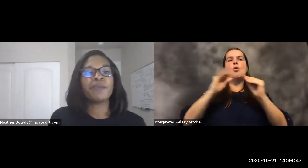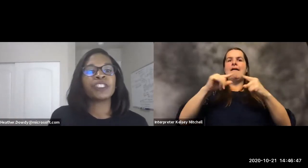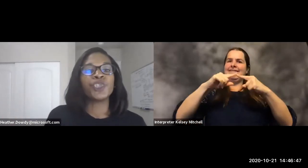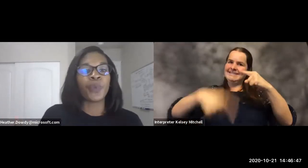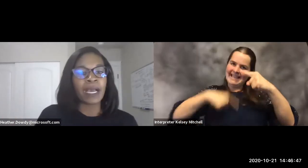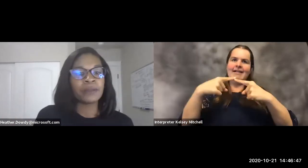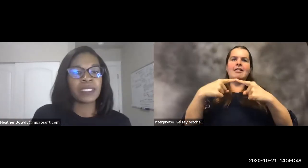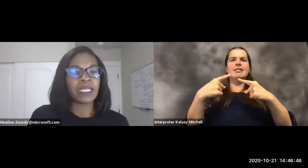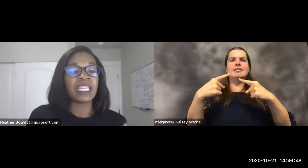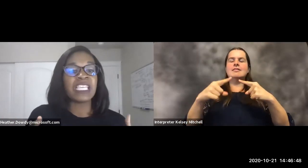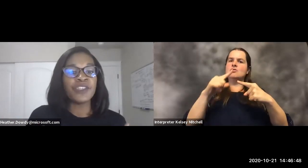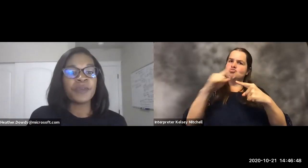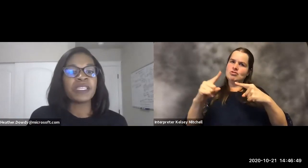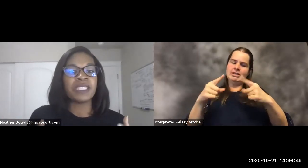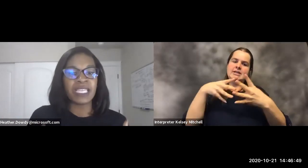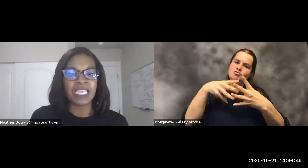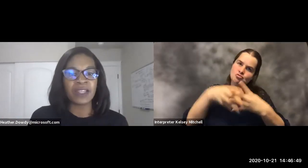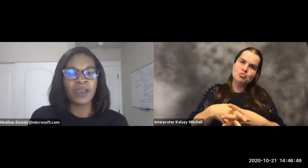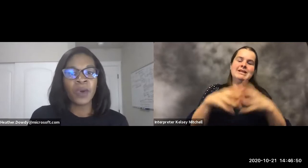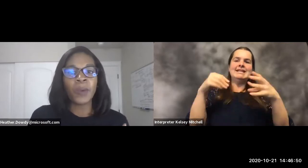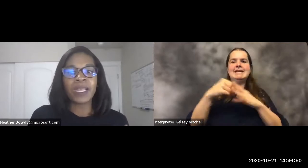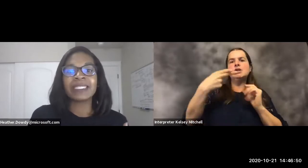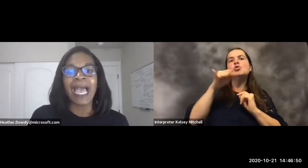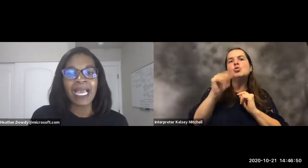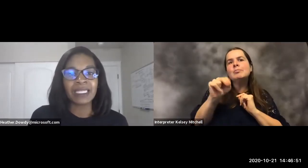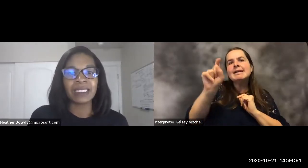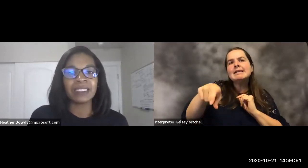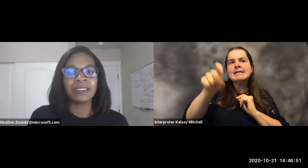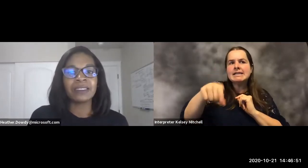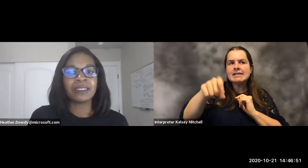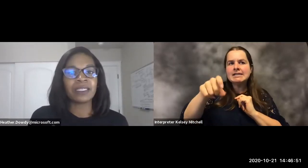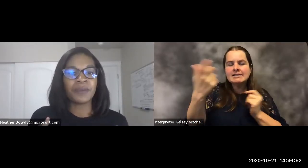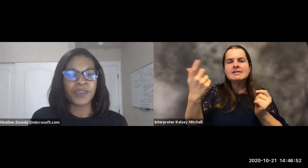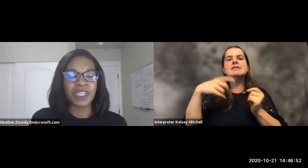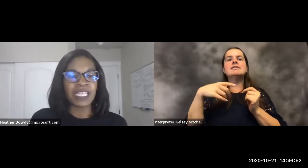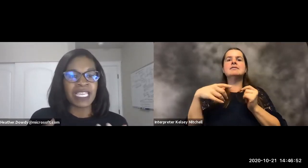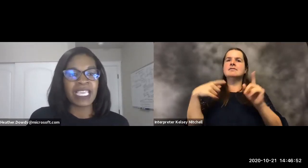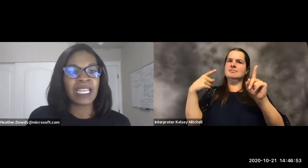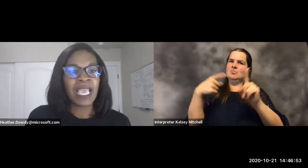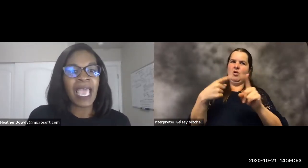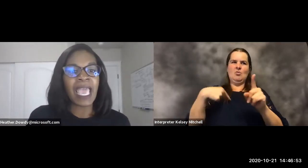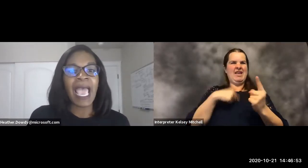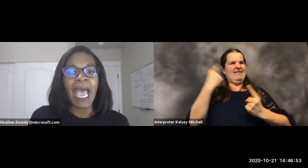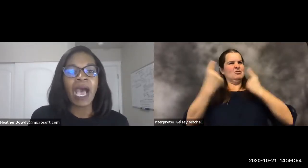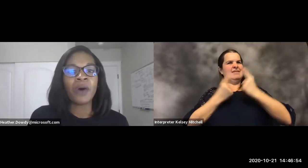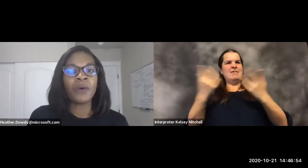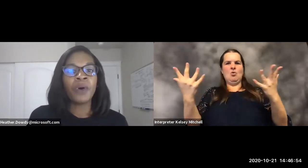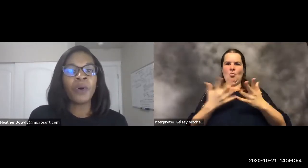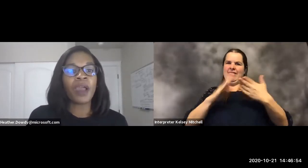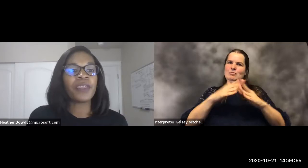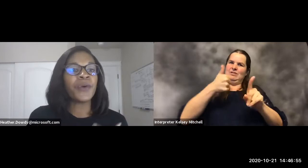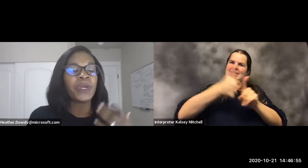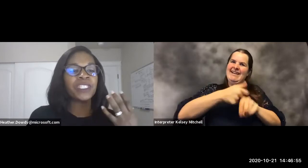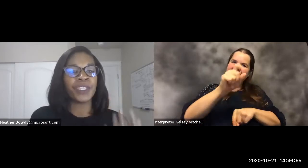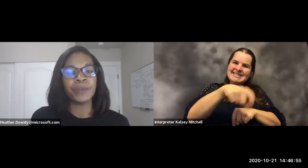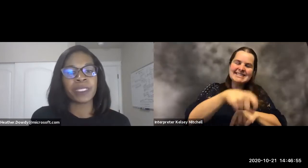that is very much grounded in human need. What exactly does the community need, and how